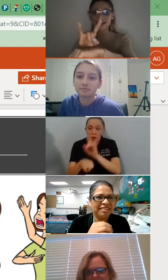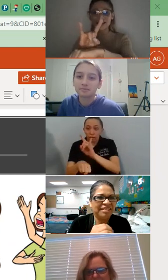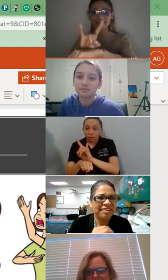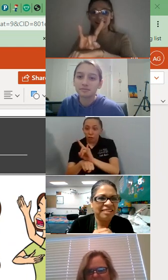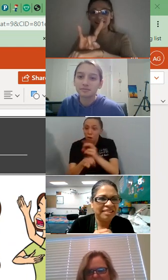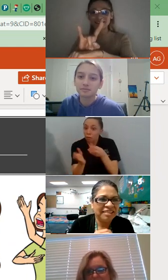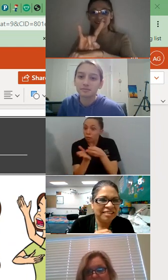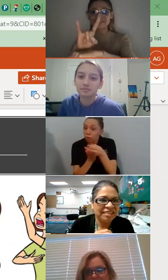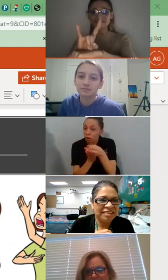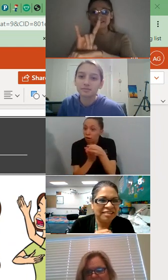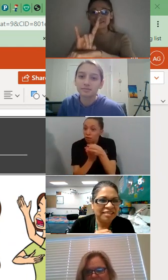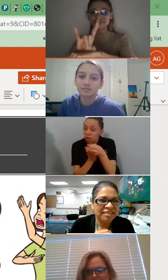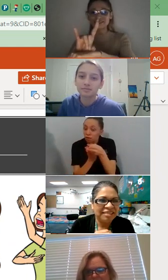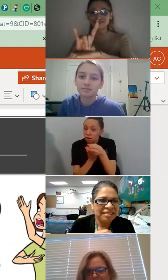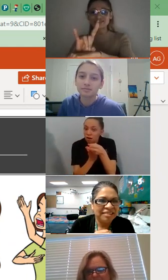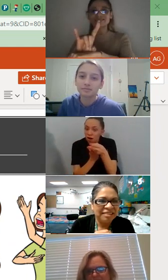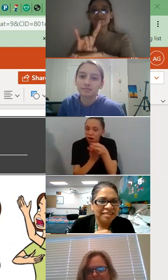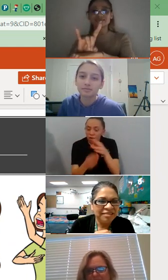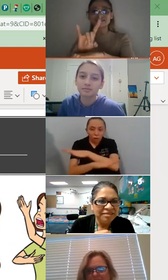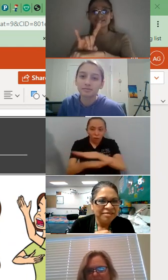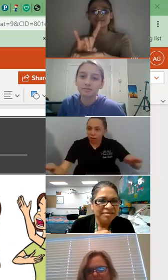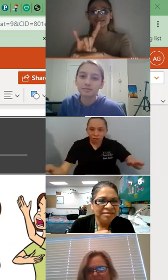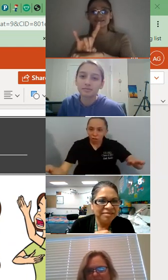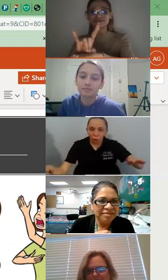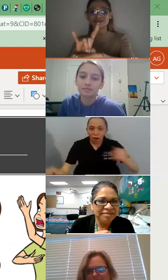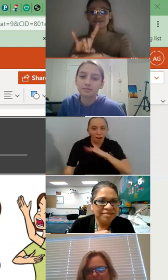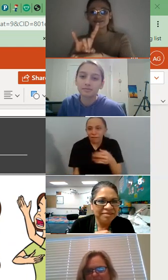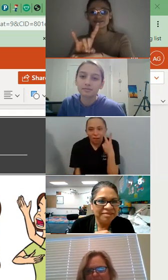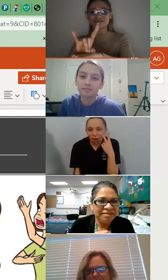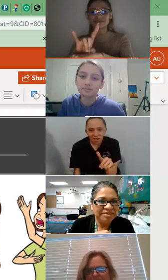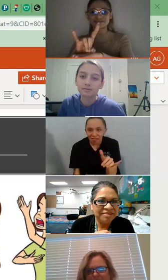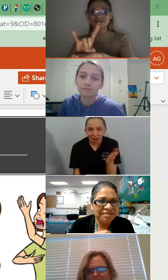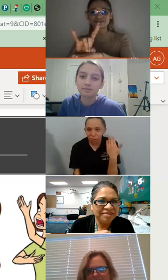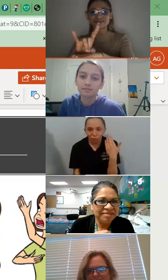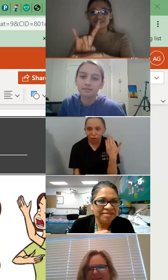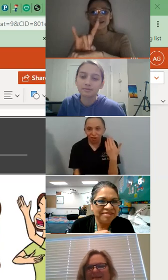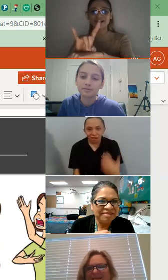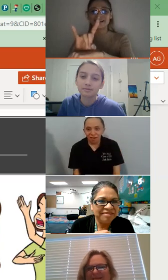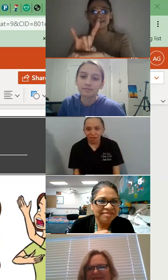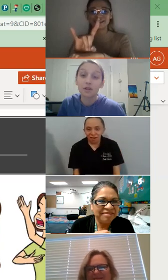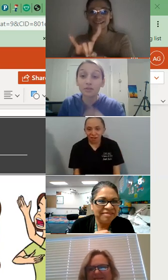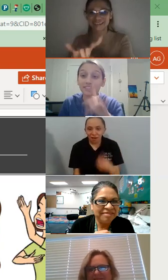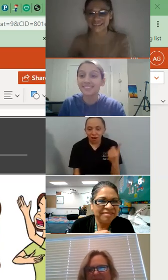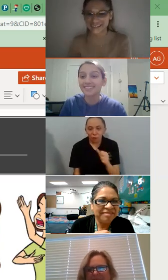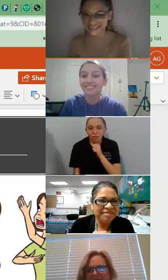spelled or this, but to be honest, for this though, I have never seen that before. Oh, really? Like I've always